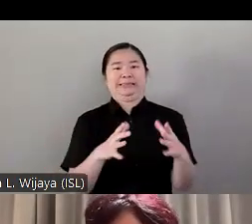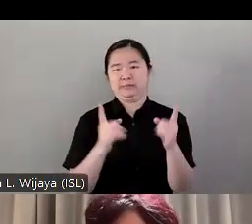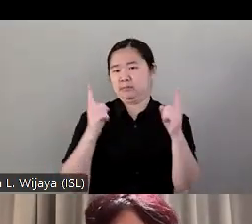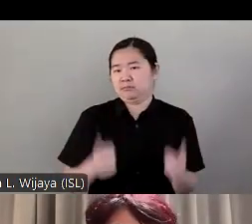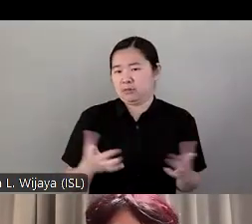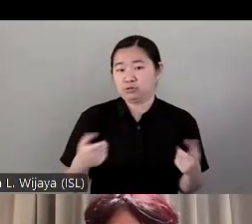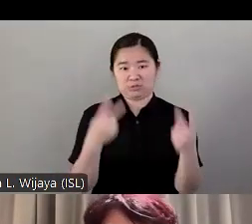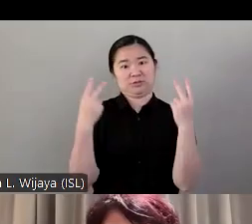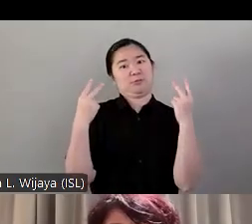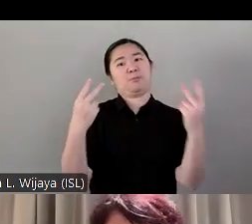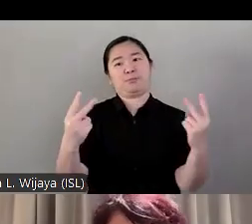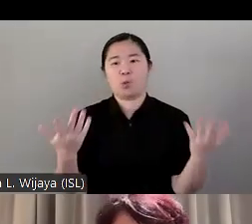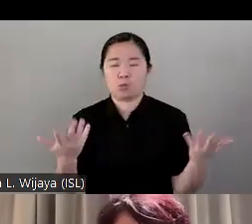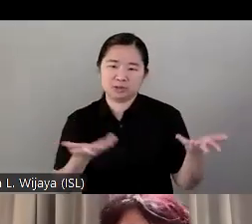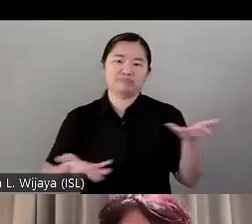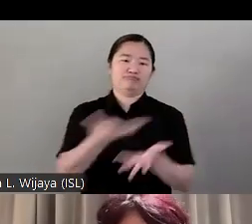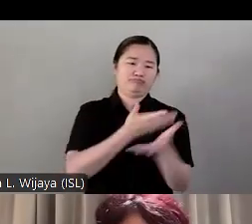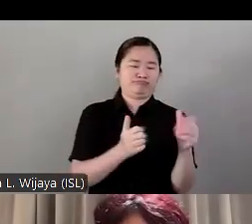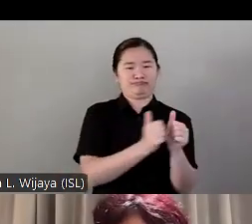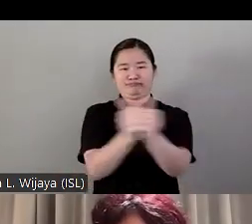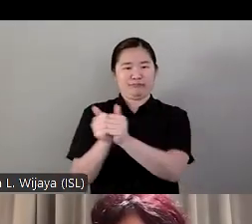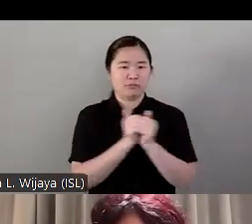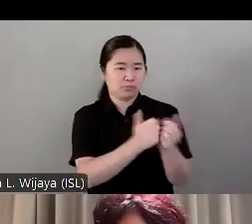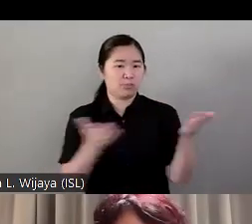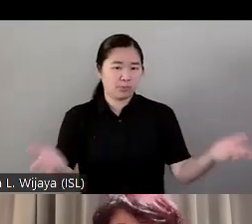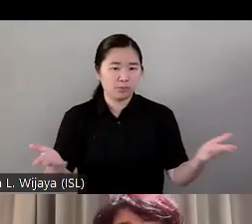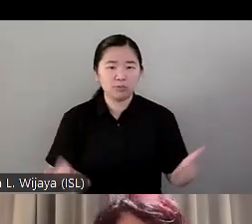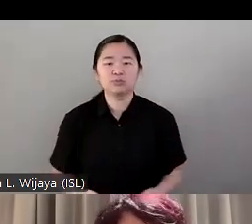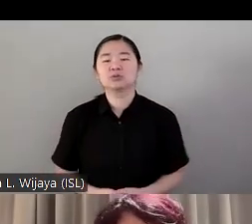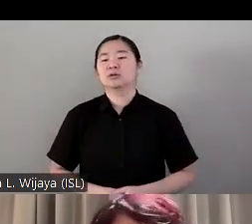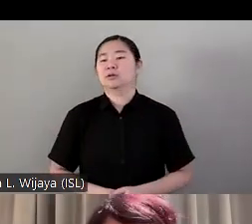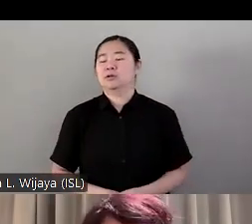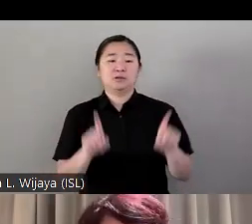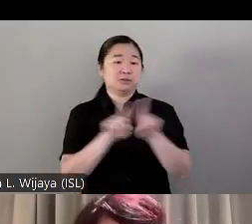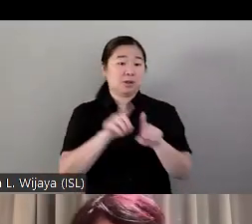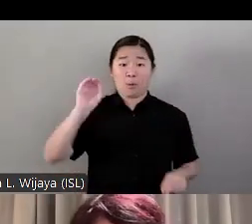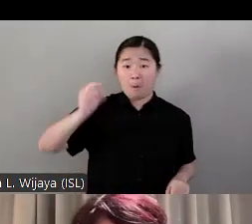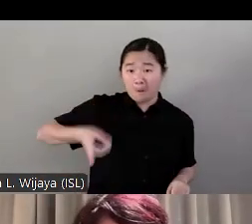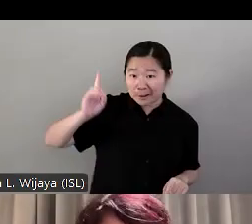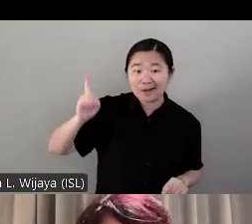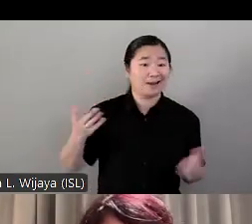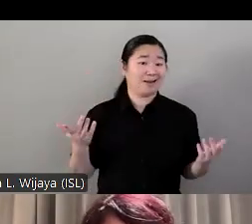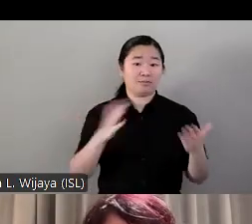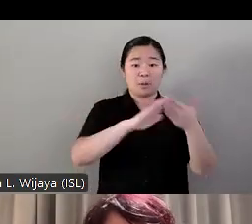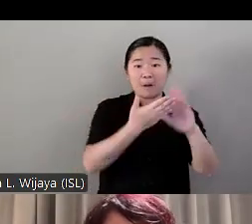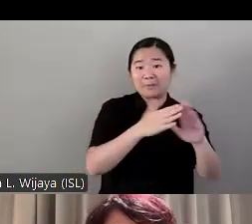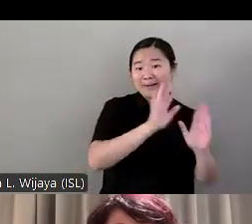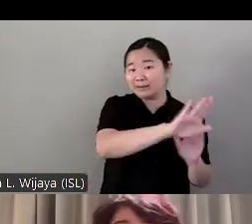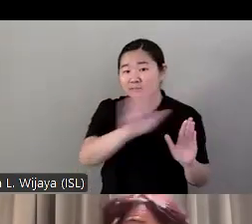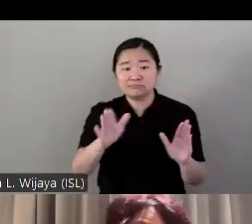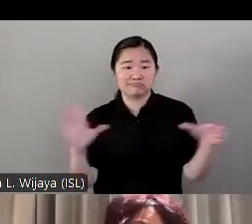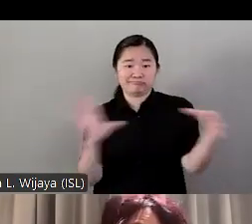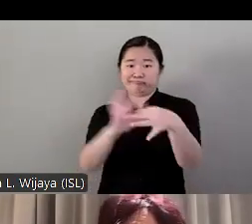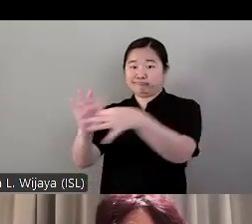on safeguarding themselves. So part of this is really working with OPDs to support them on their own safeguarding capacity